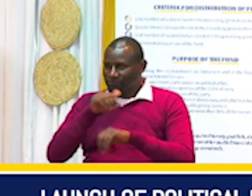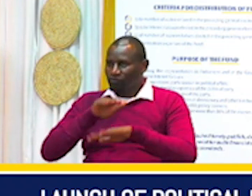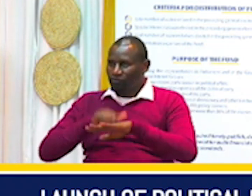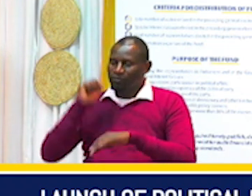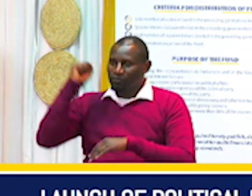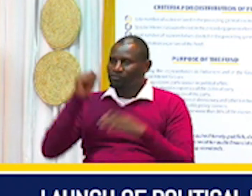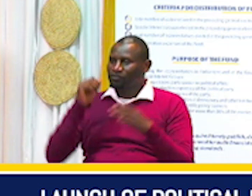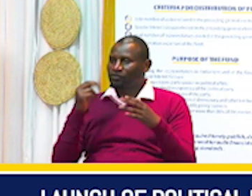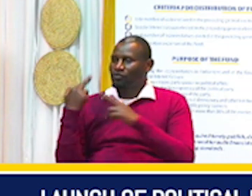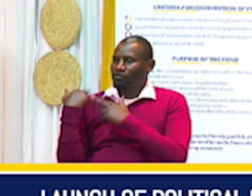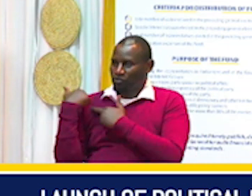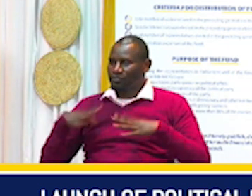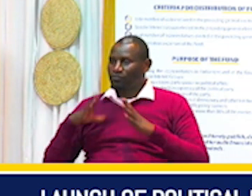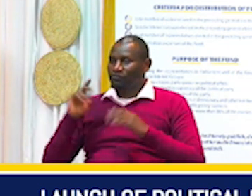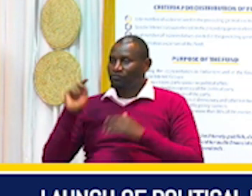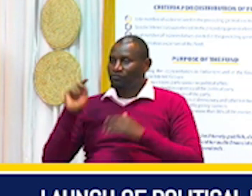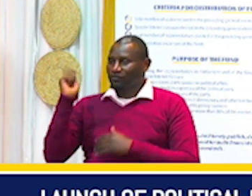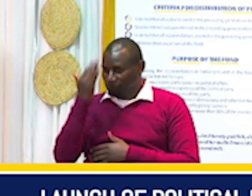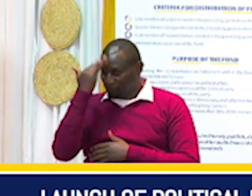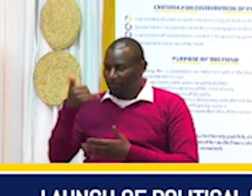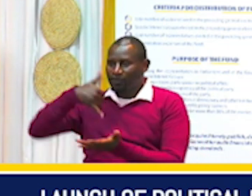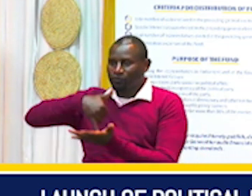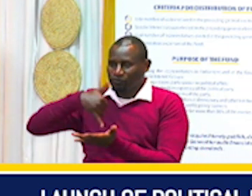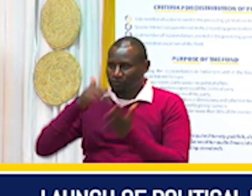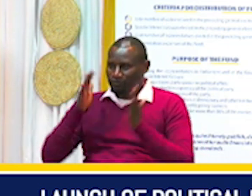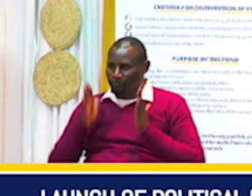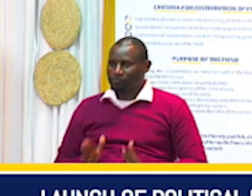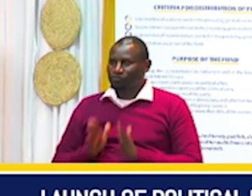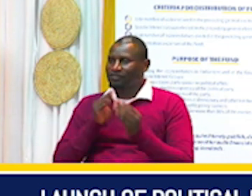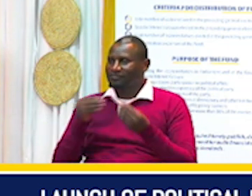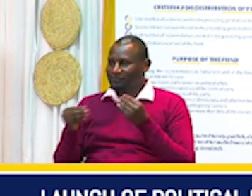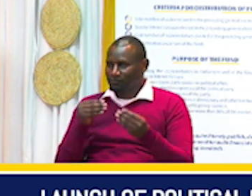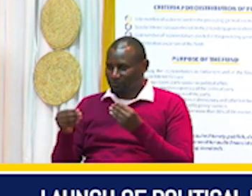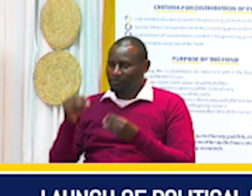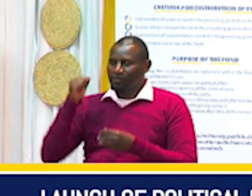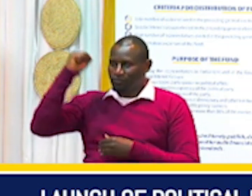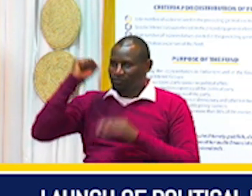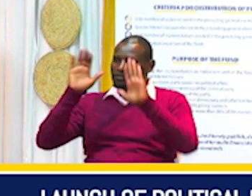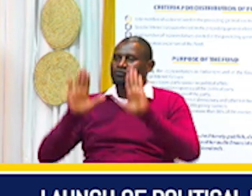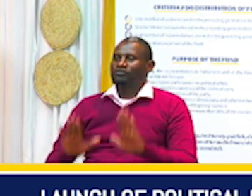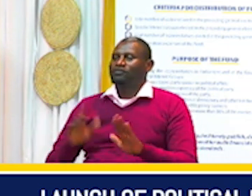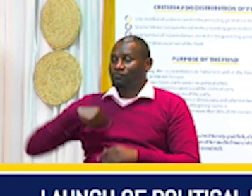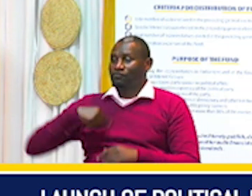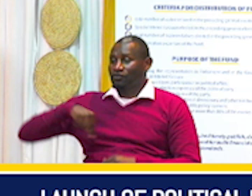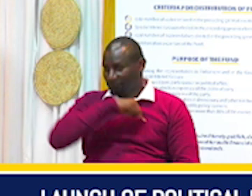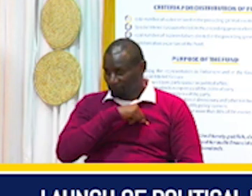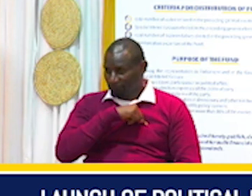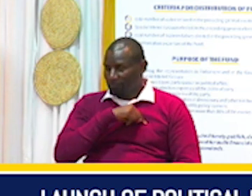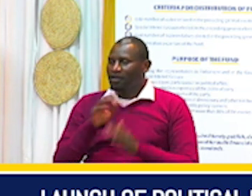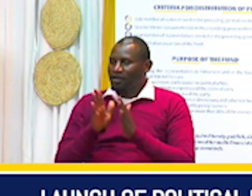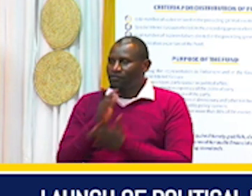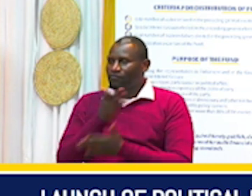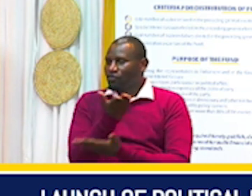will of the people of Kenya. And that's why the inclusion of people with disabilities in political parties is so important for us and